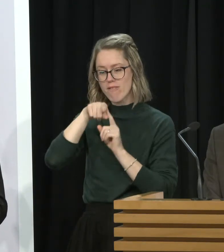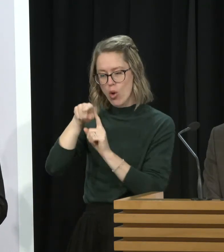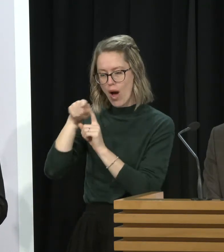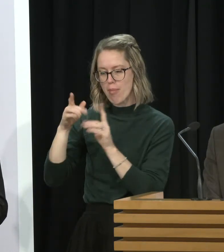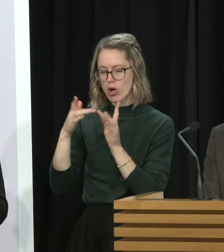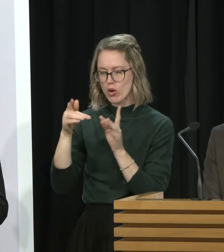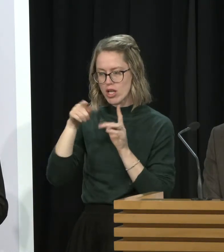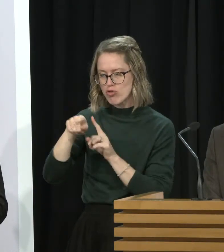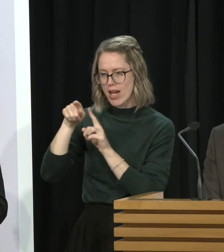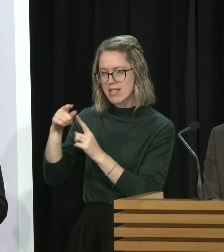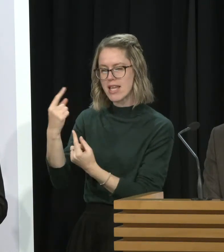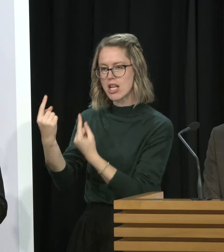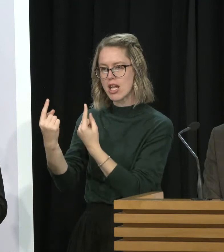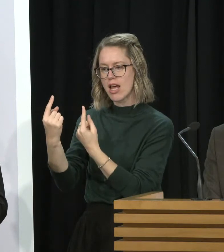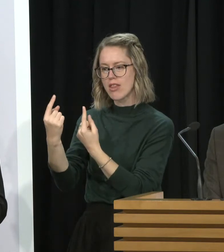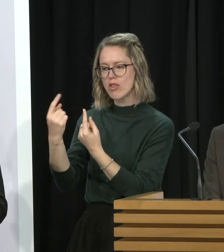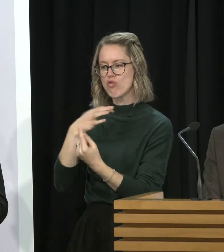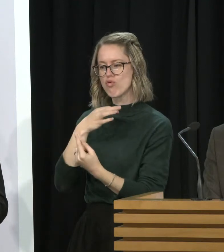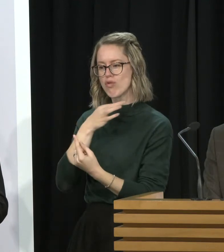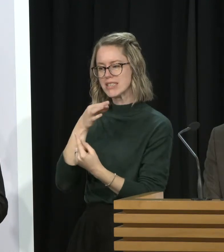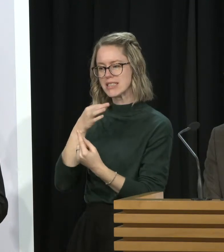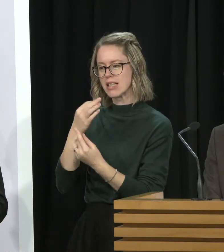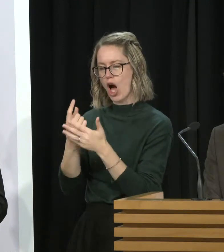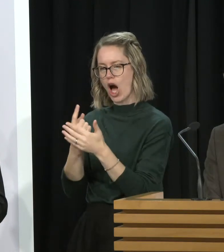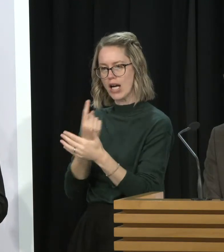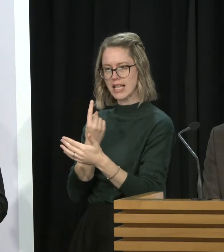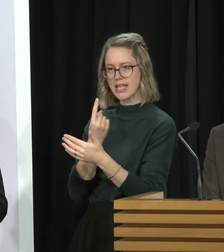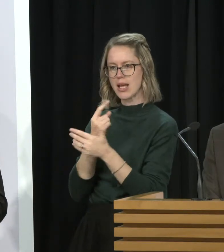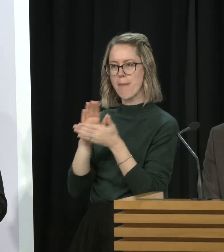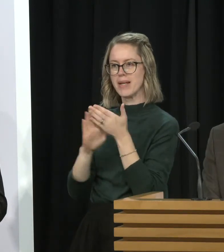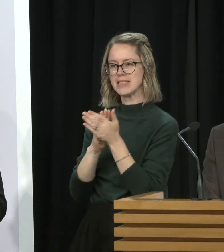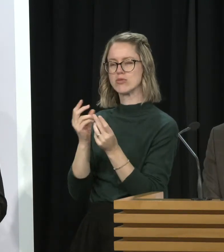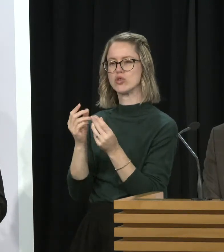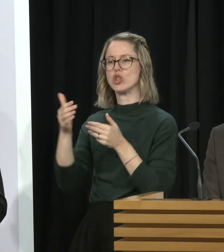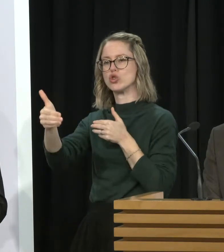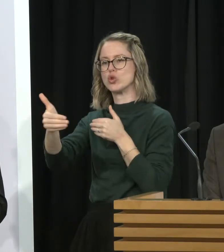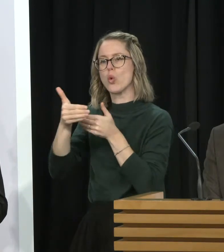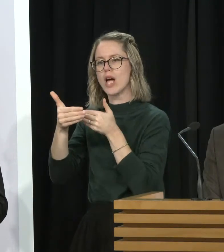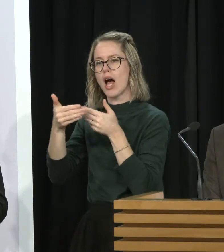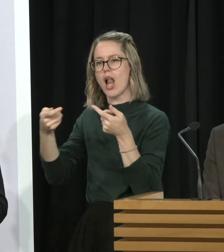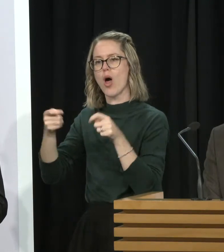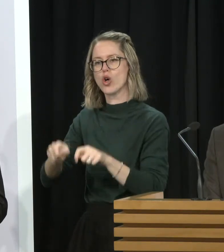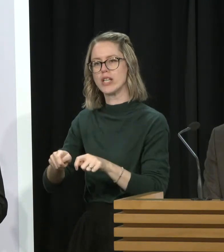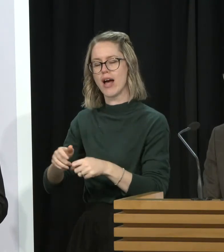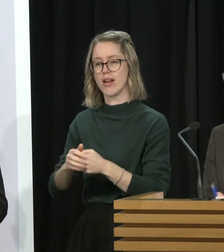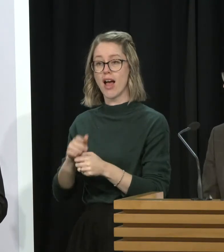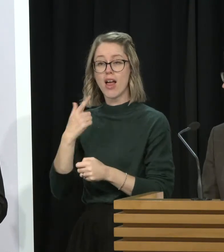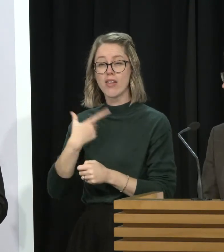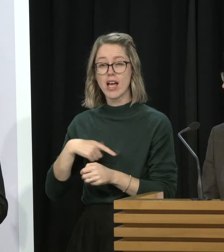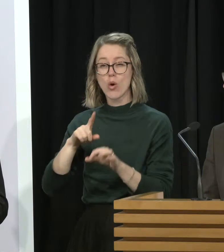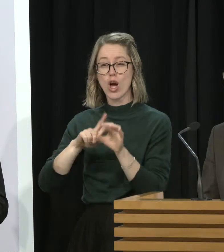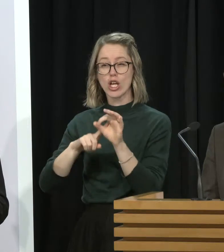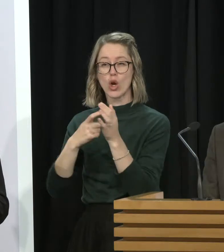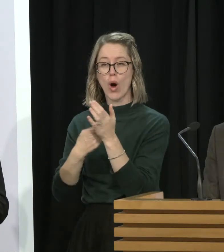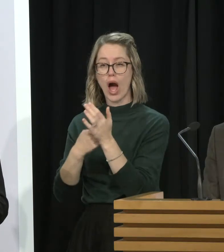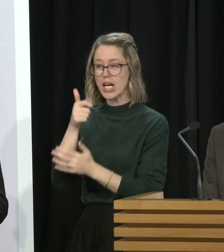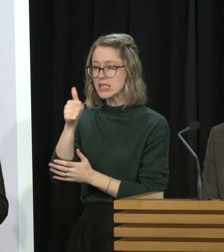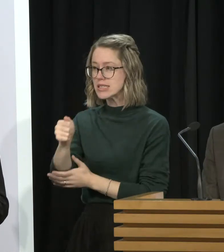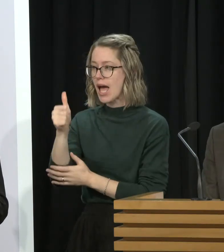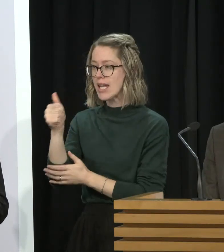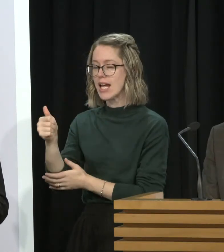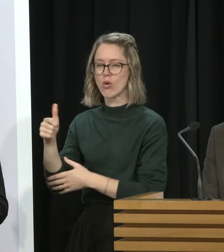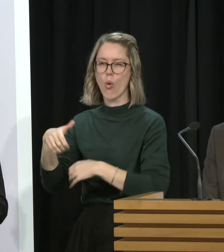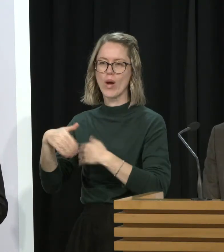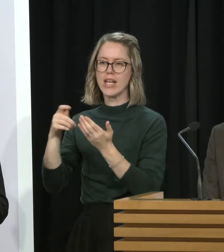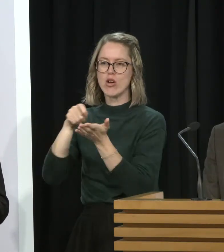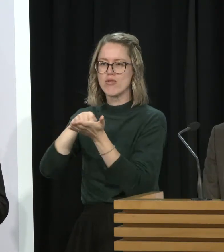the sooner we can isolate the risk, the sooner we can then get out of that. And that's why QR code scanning or keeping some other